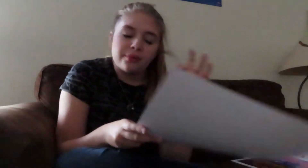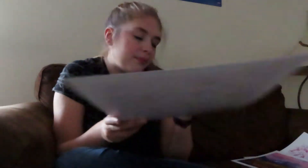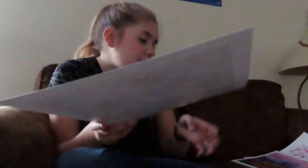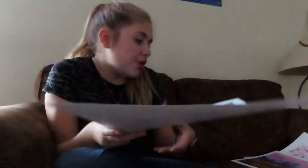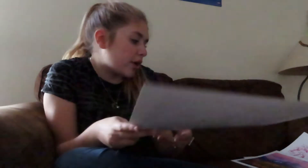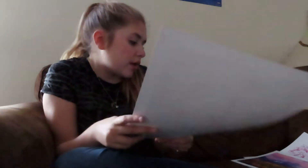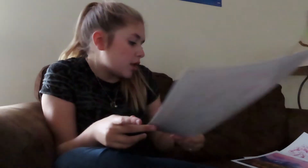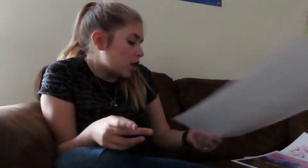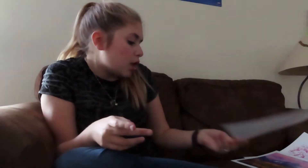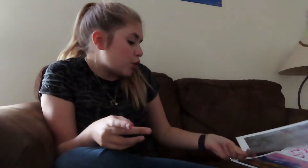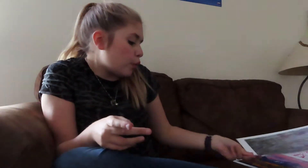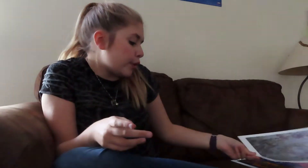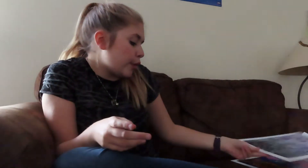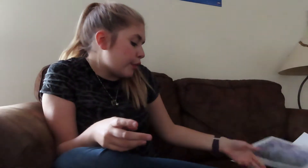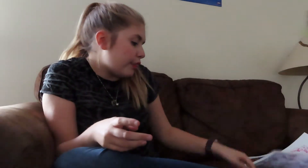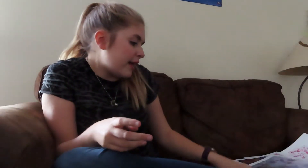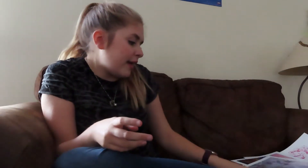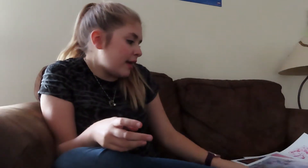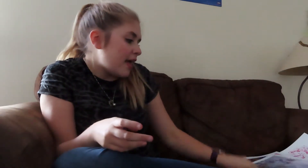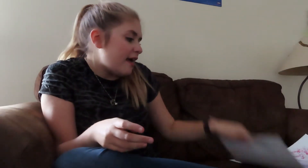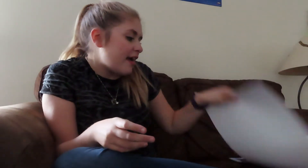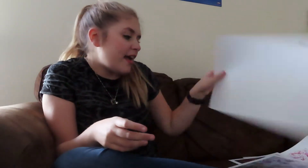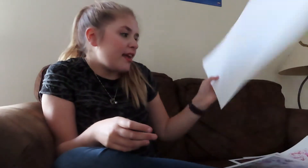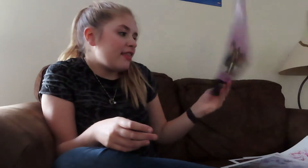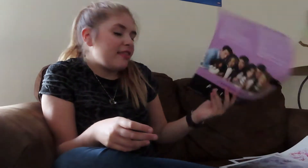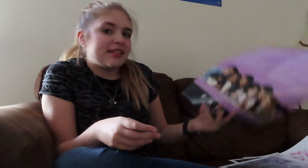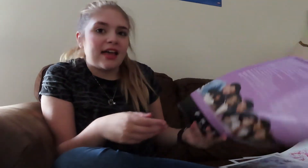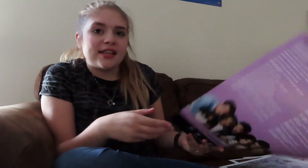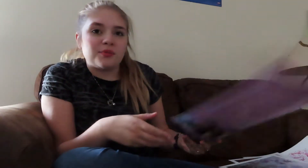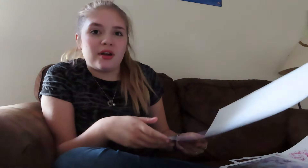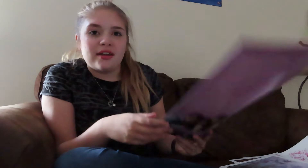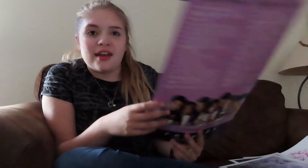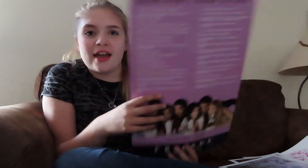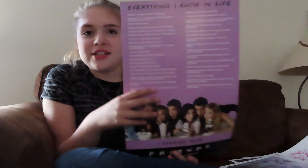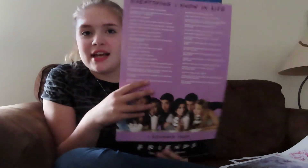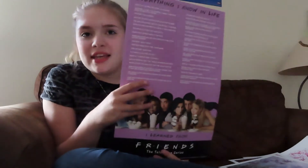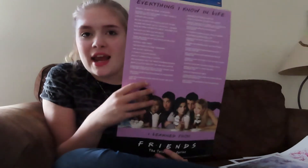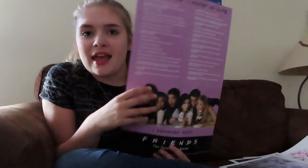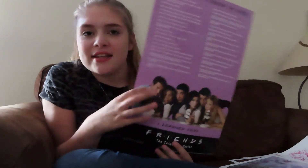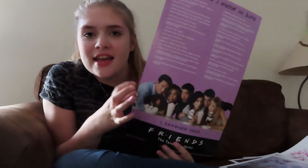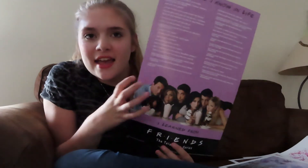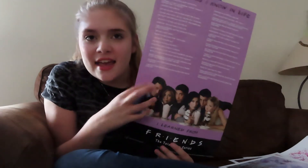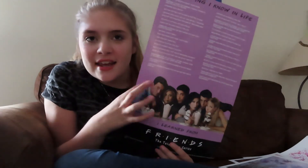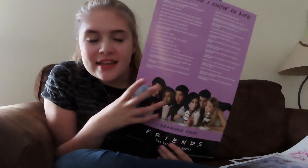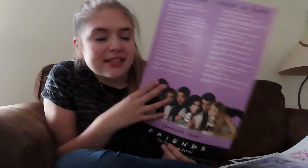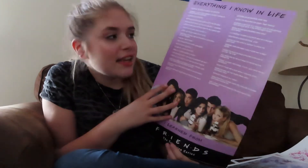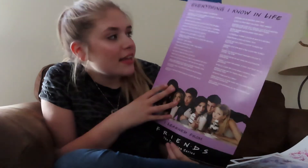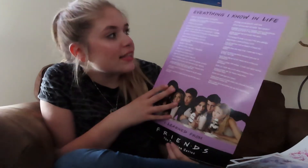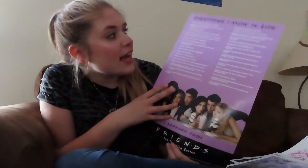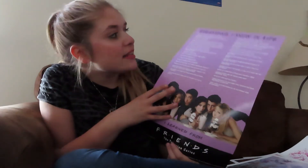nook corner thing and then this last one i just had to get it it is it says